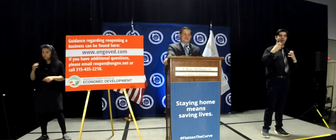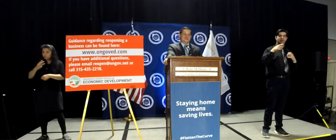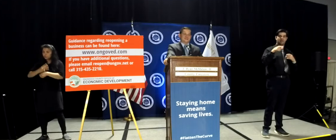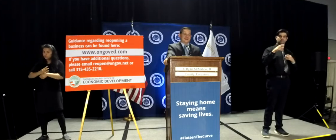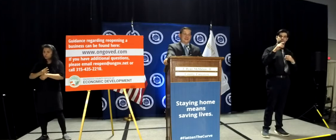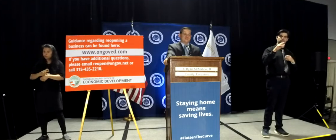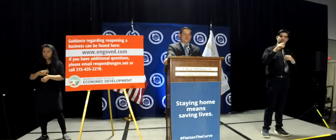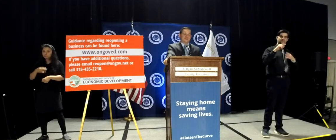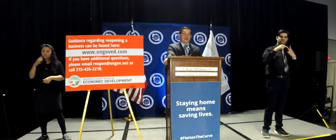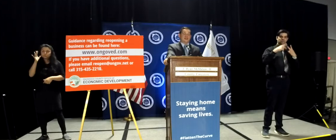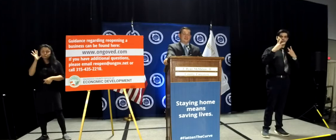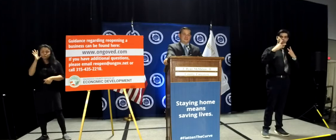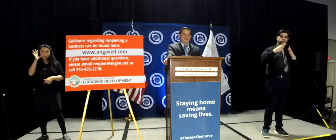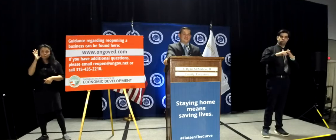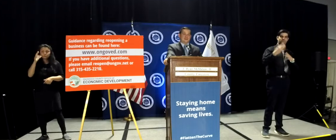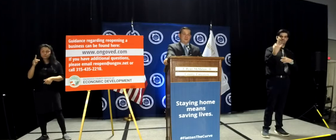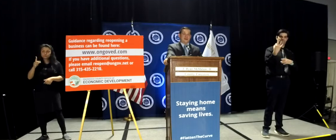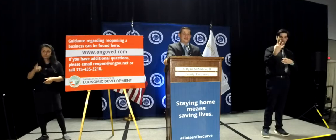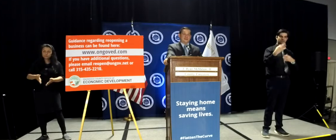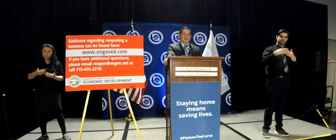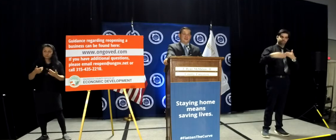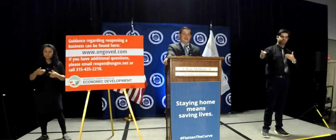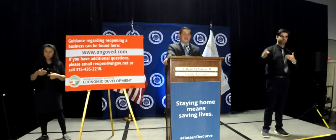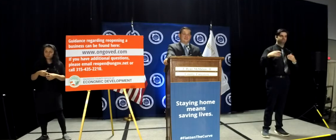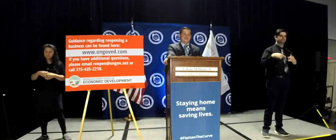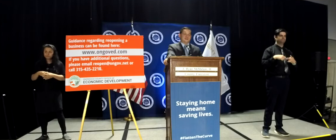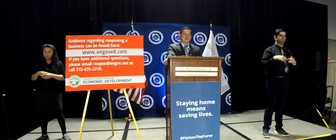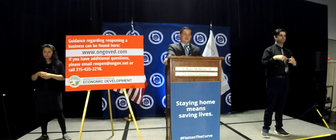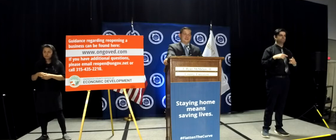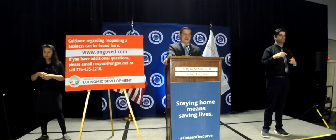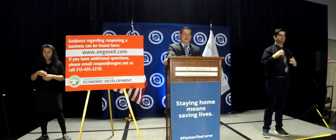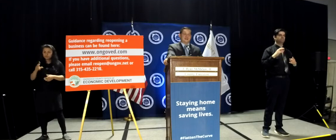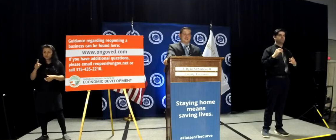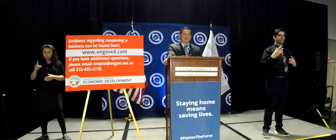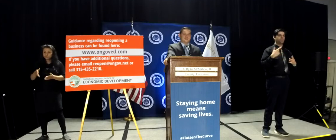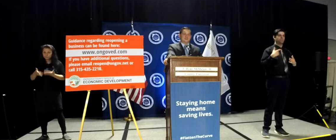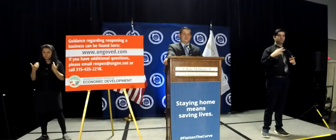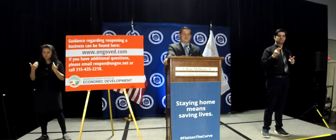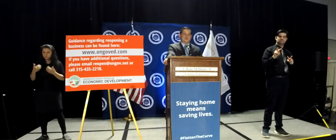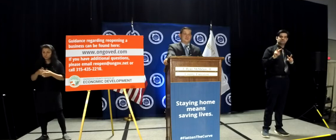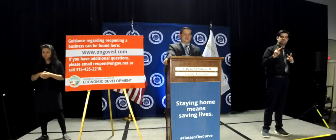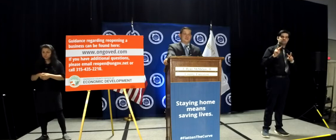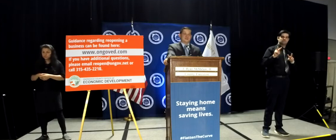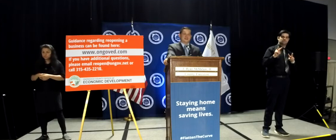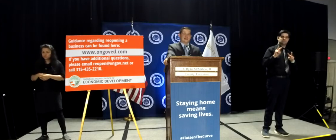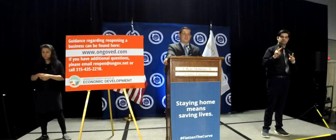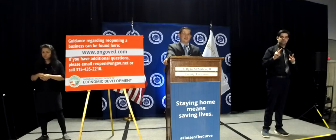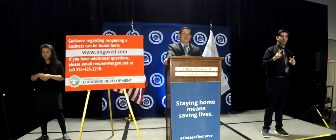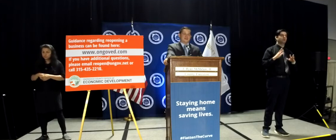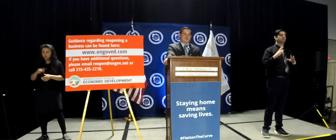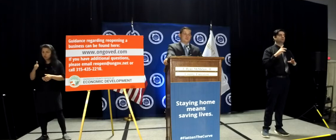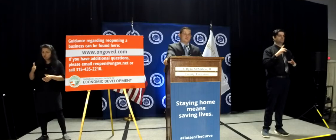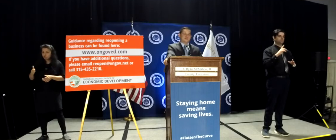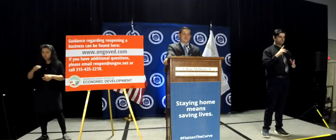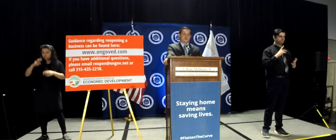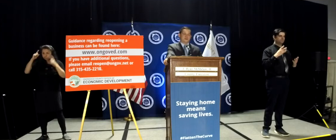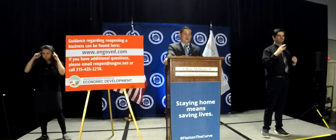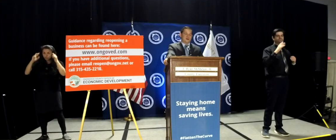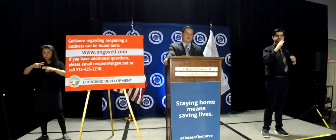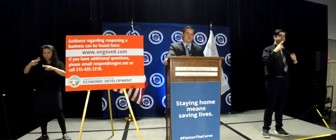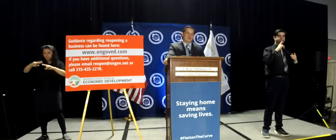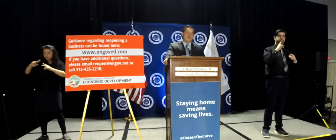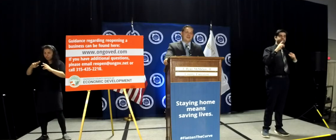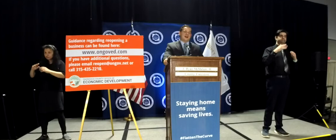I'm going to try to get back in and get a haircut, nice high and tight. You guys can check it out on Monday because we're going to take the